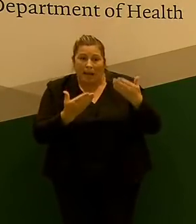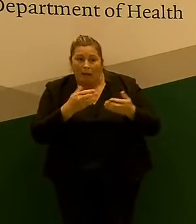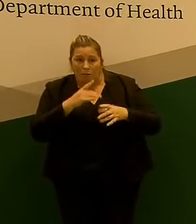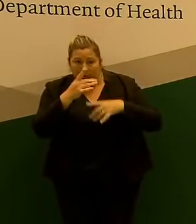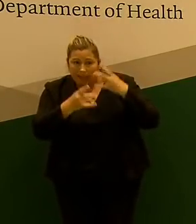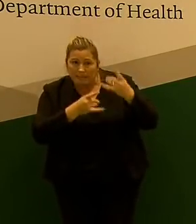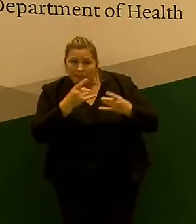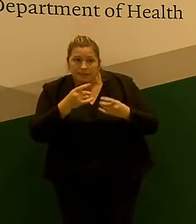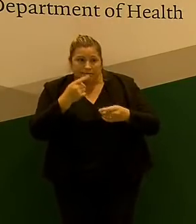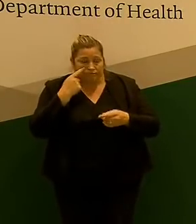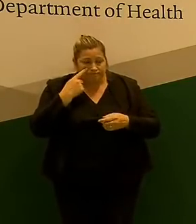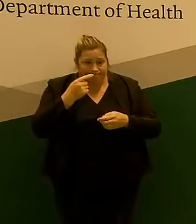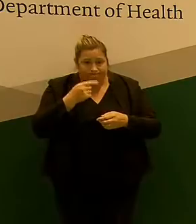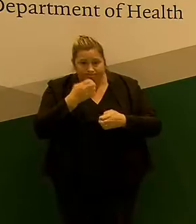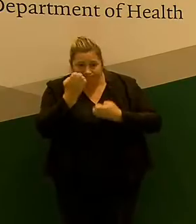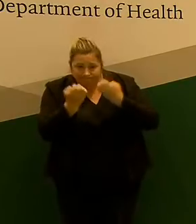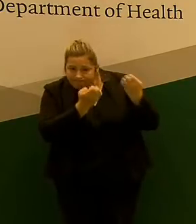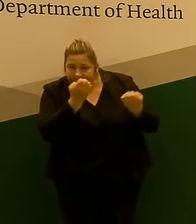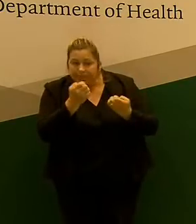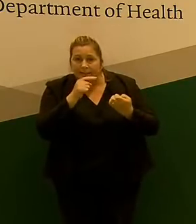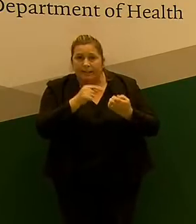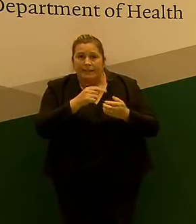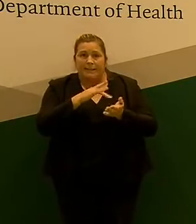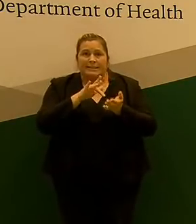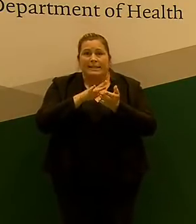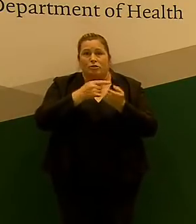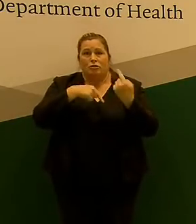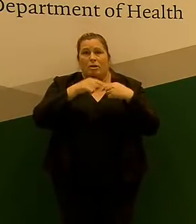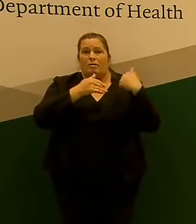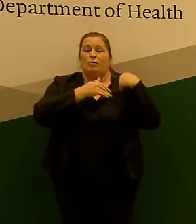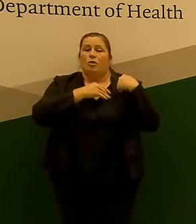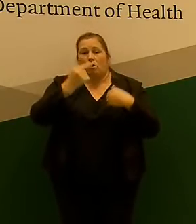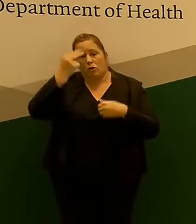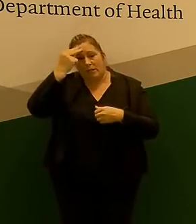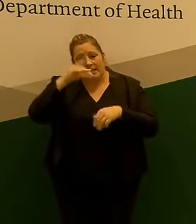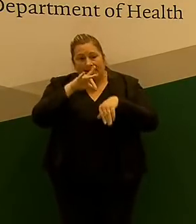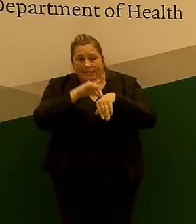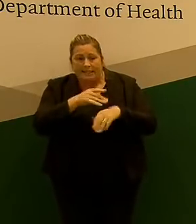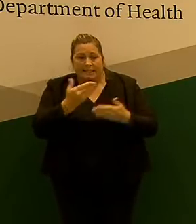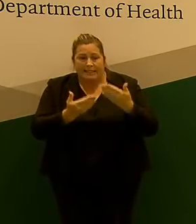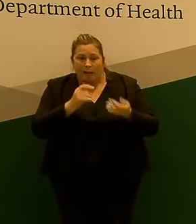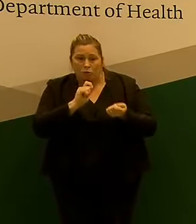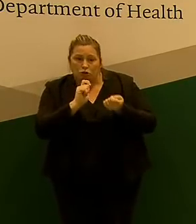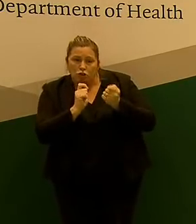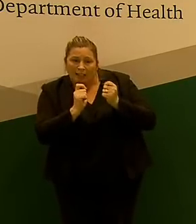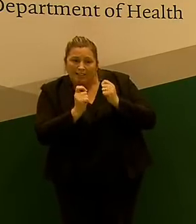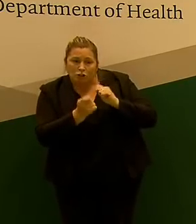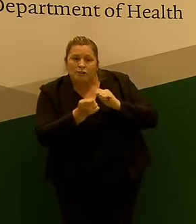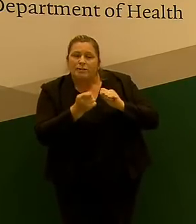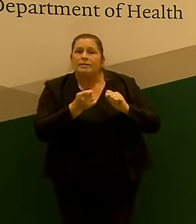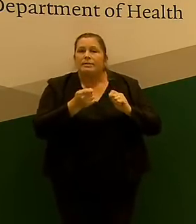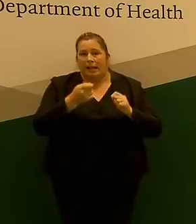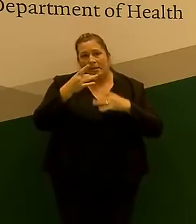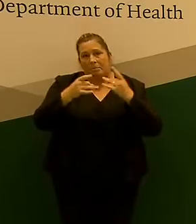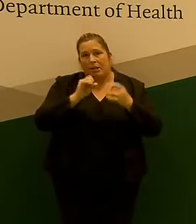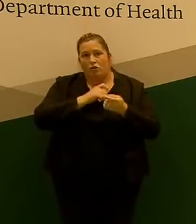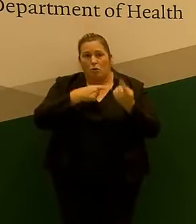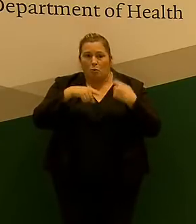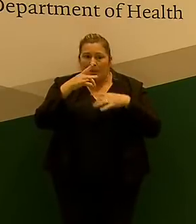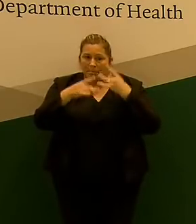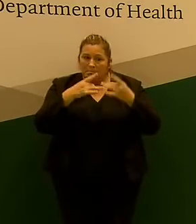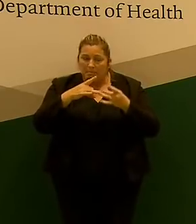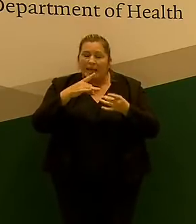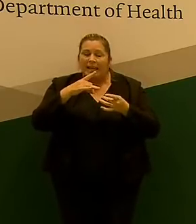central function of NEFIT. It's to understand the disease, how it's changing, and to ensure that we make decisions